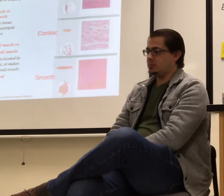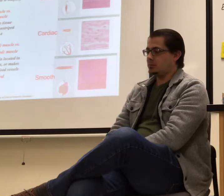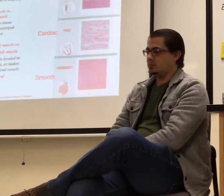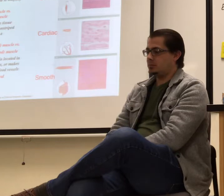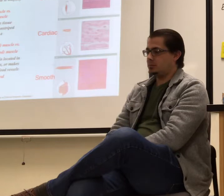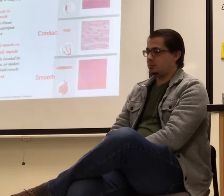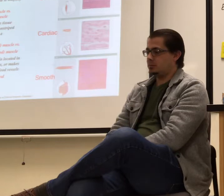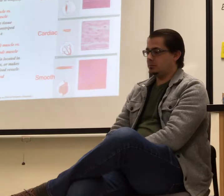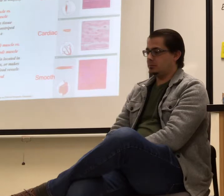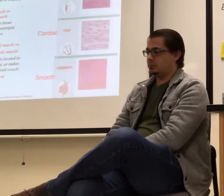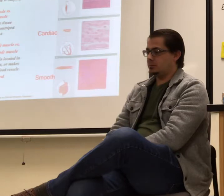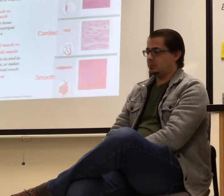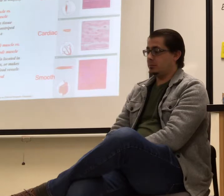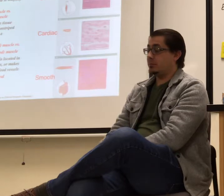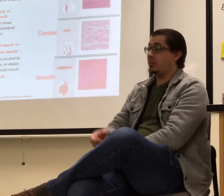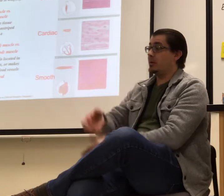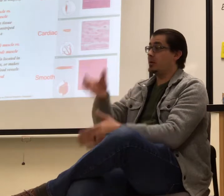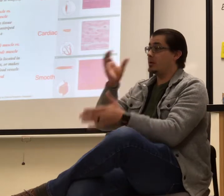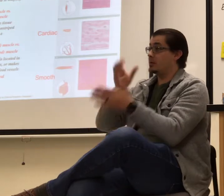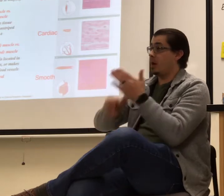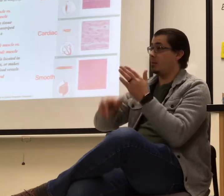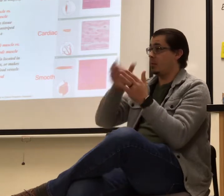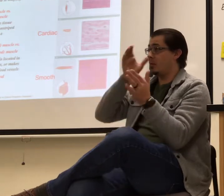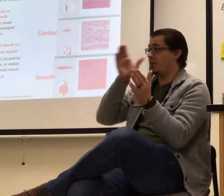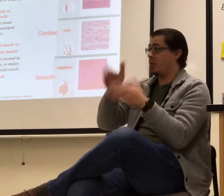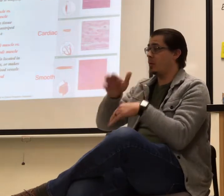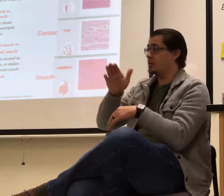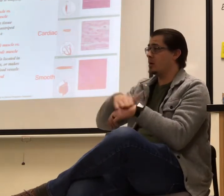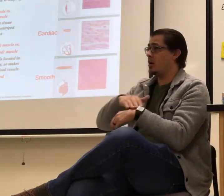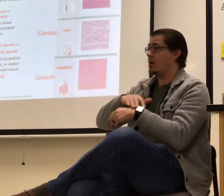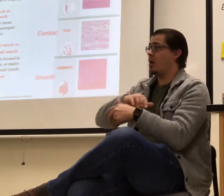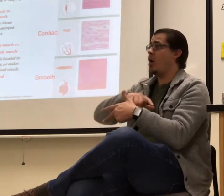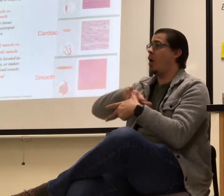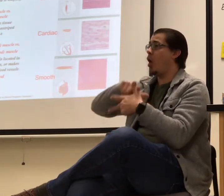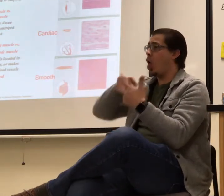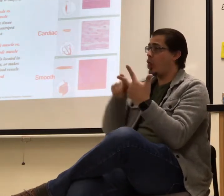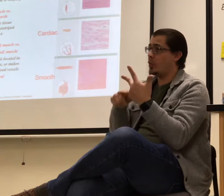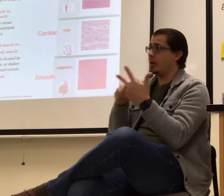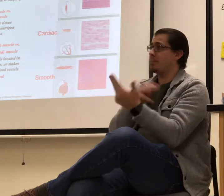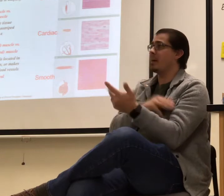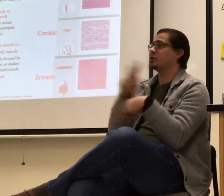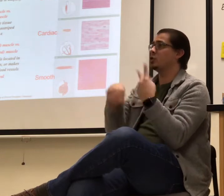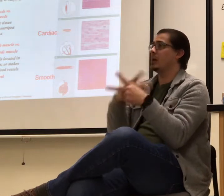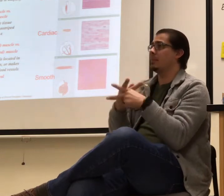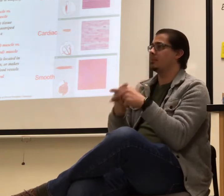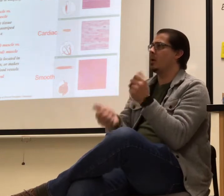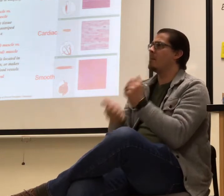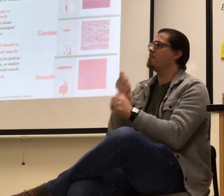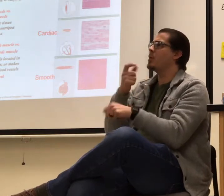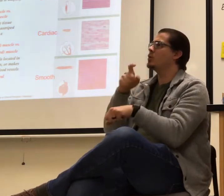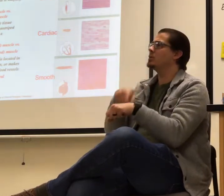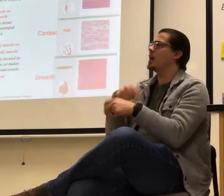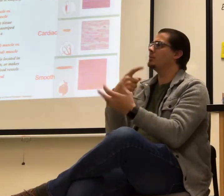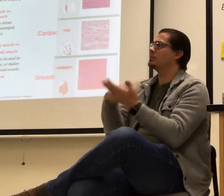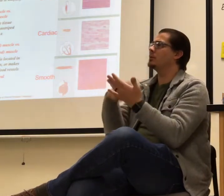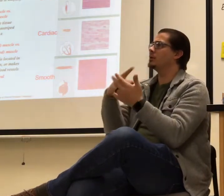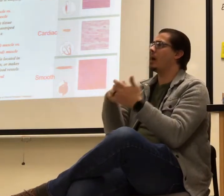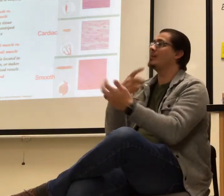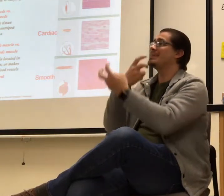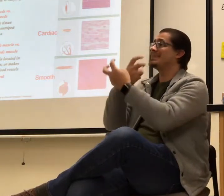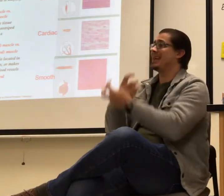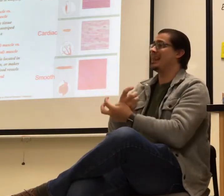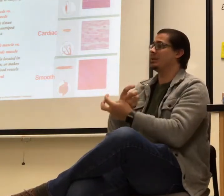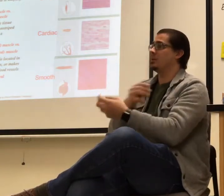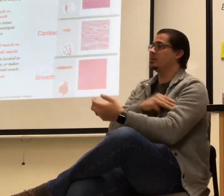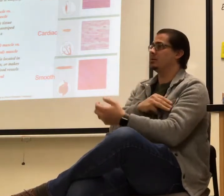the chapter focuses on all three muscle types. We spend the most time talking about skeletal muscle. I spend